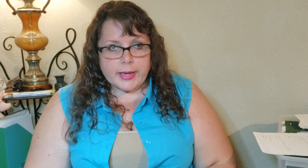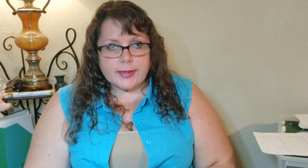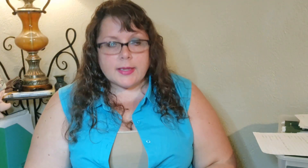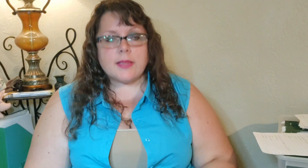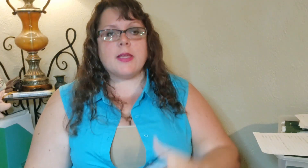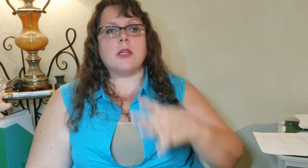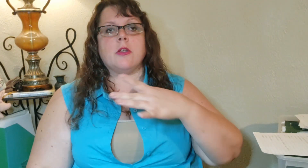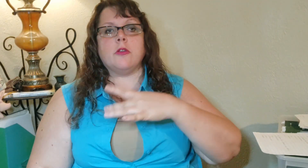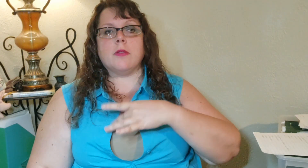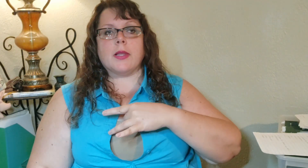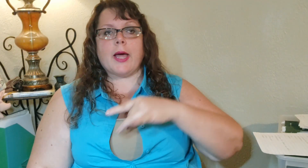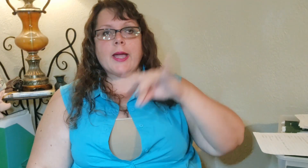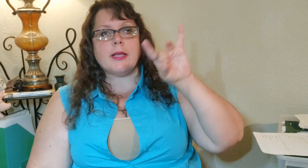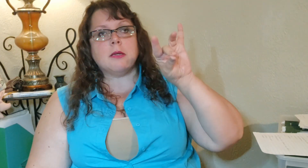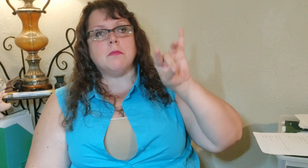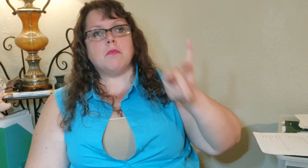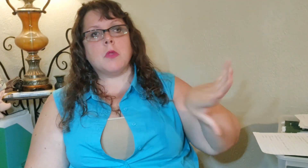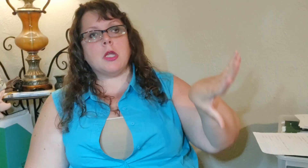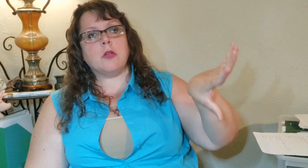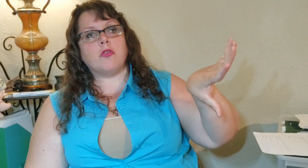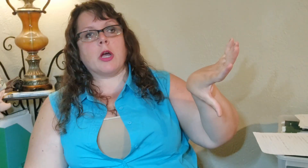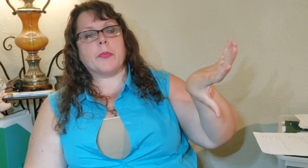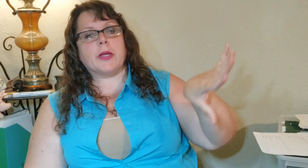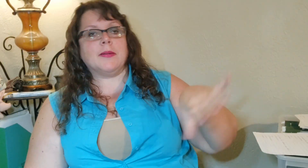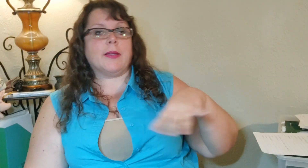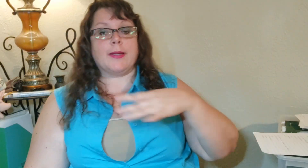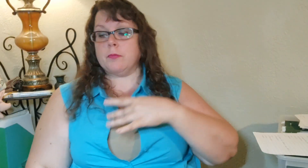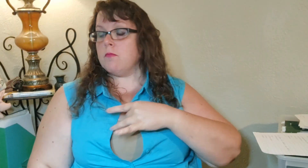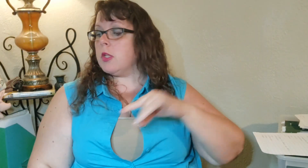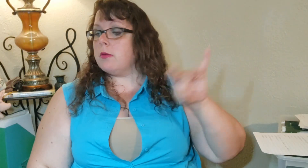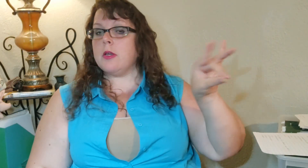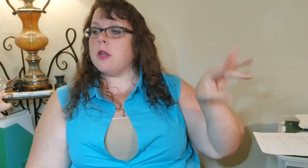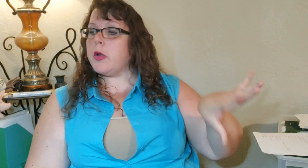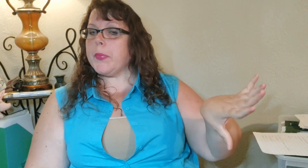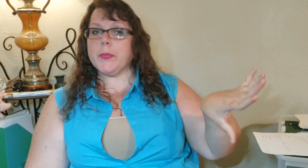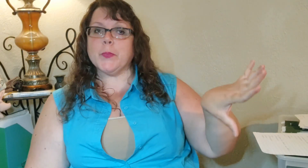like anything, you do the like and drop it. Like, nope.